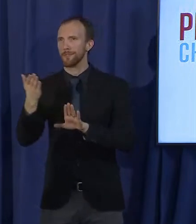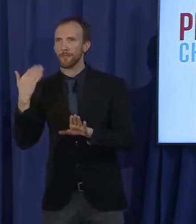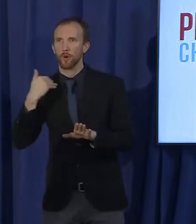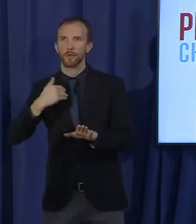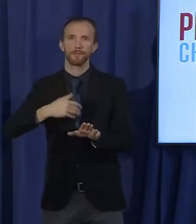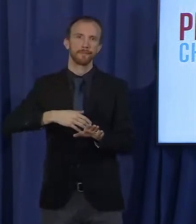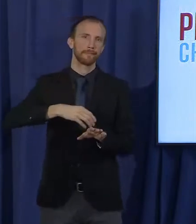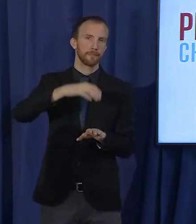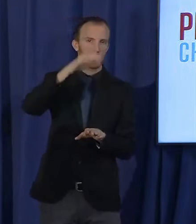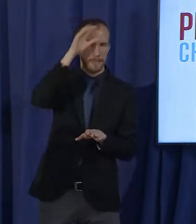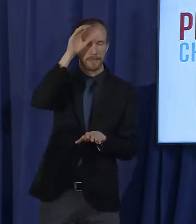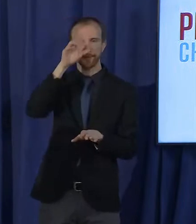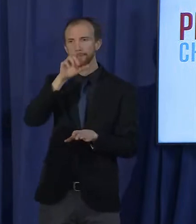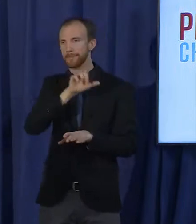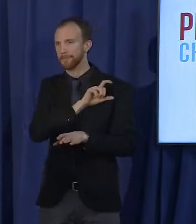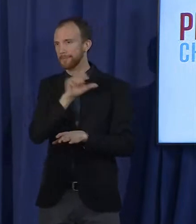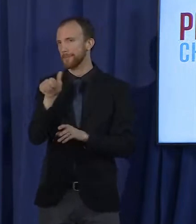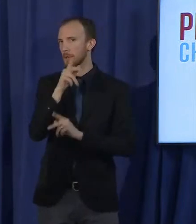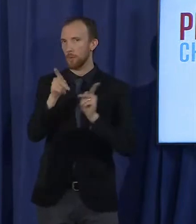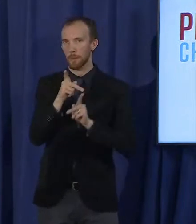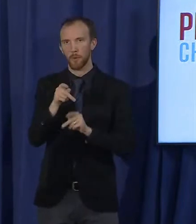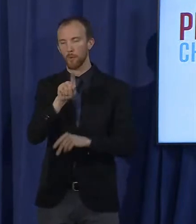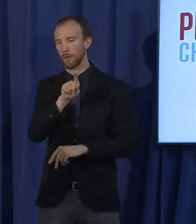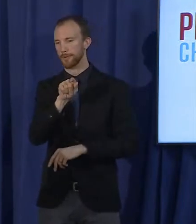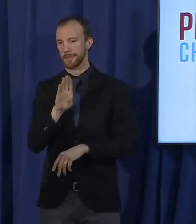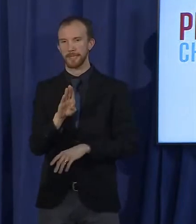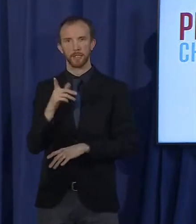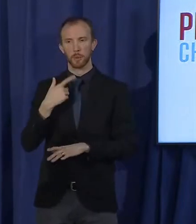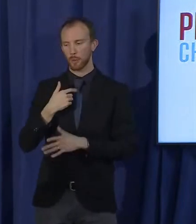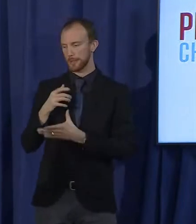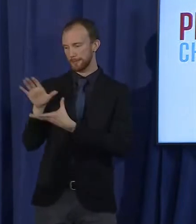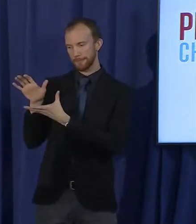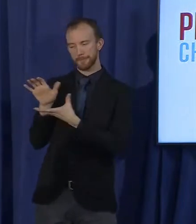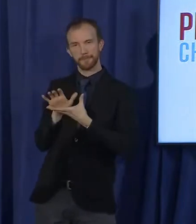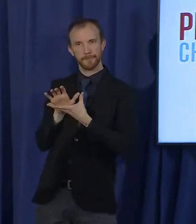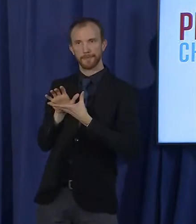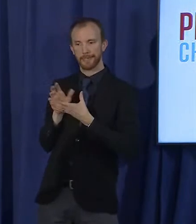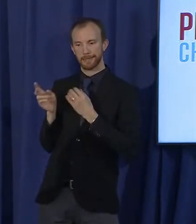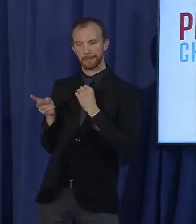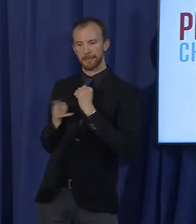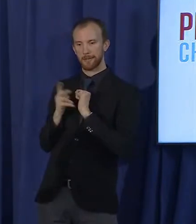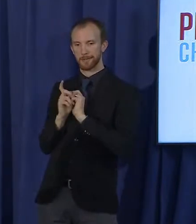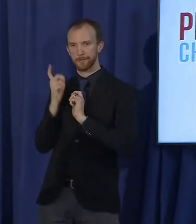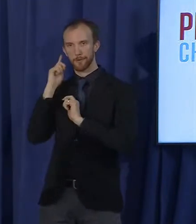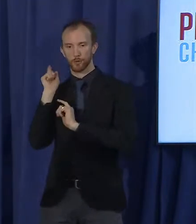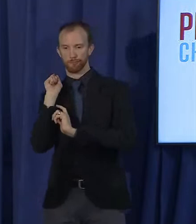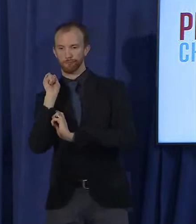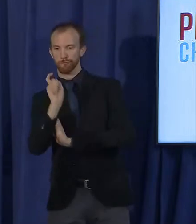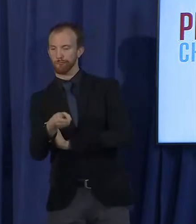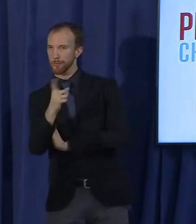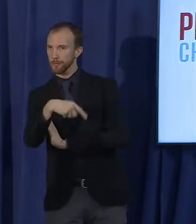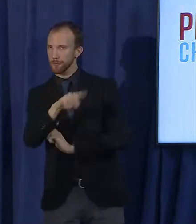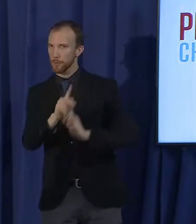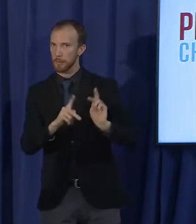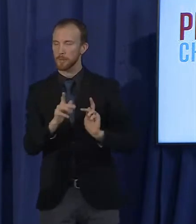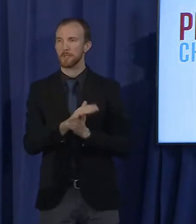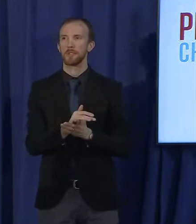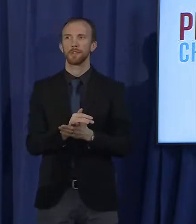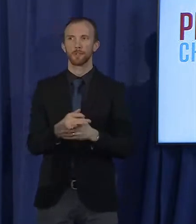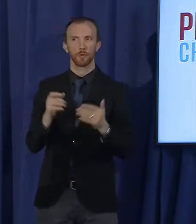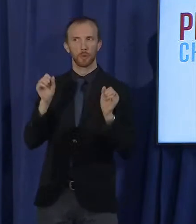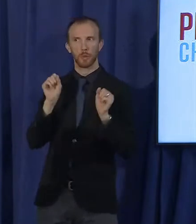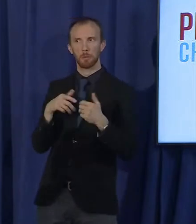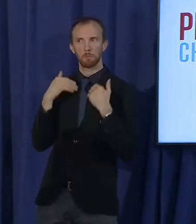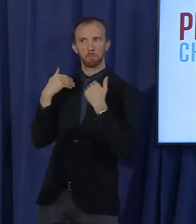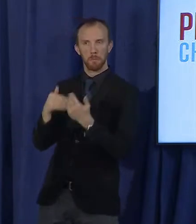grocery stores, to everybody else in 1B. So that I would refer to the CPS plan for the details of some of that,